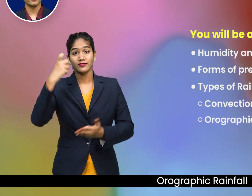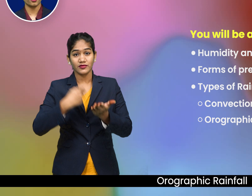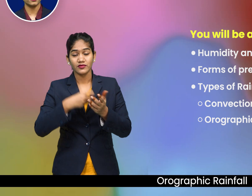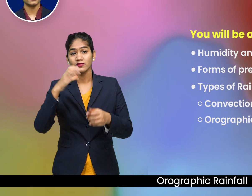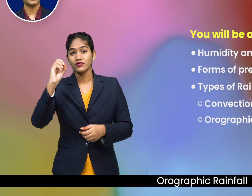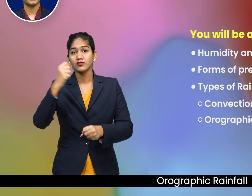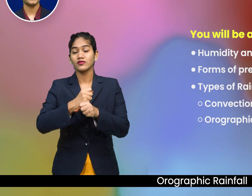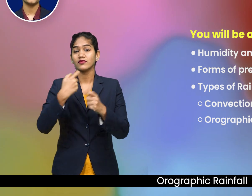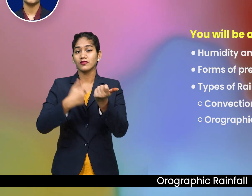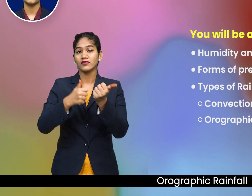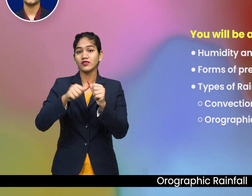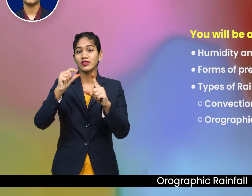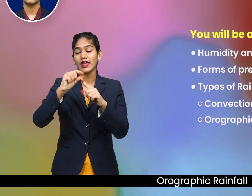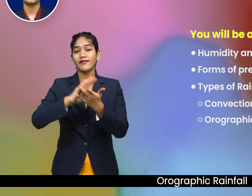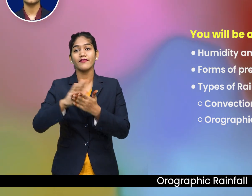orographic rainfall,